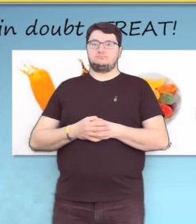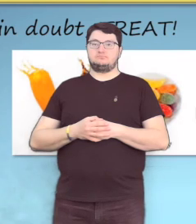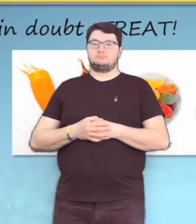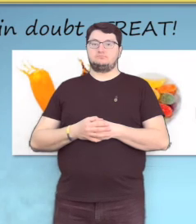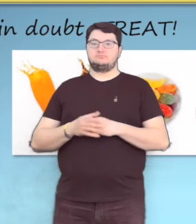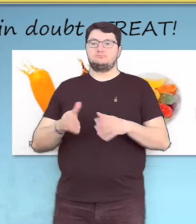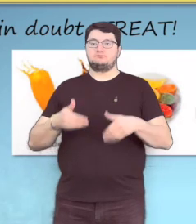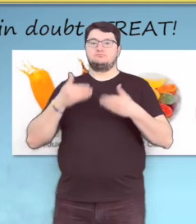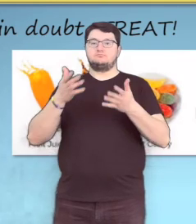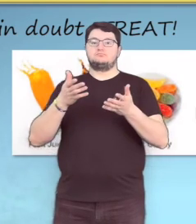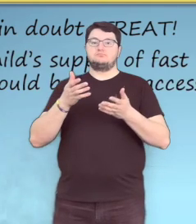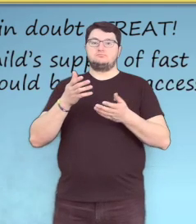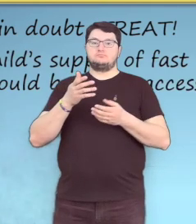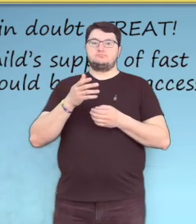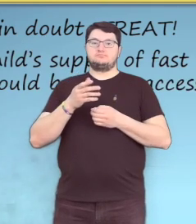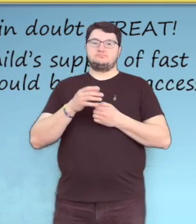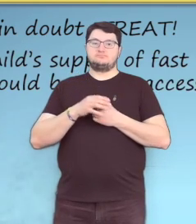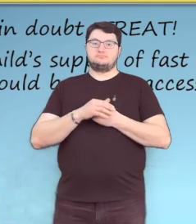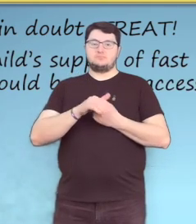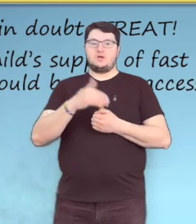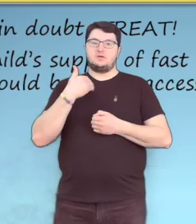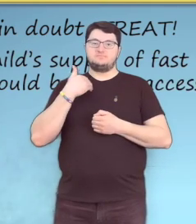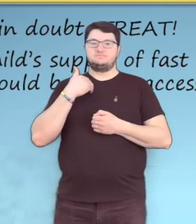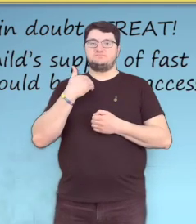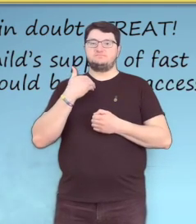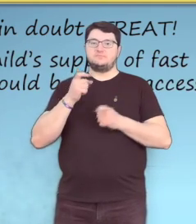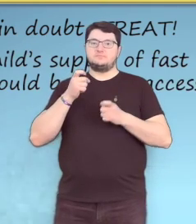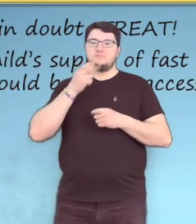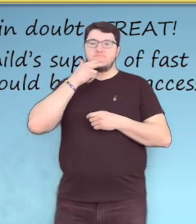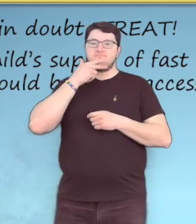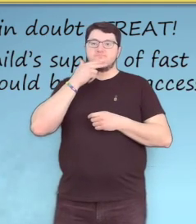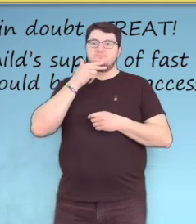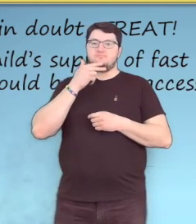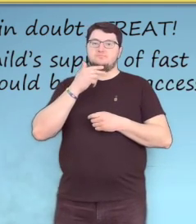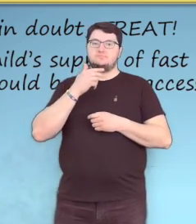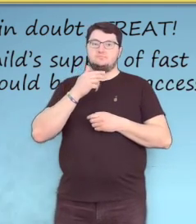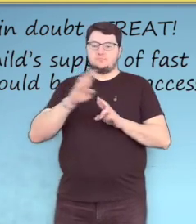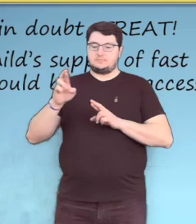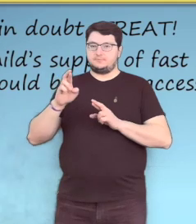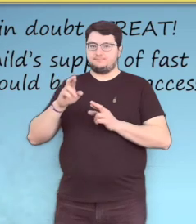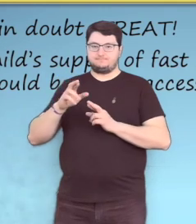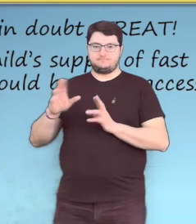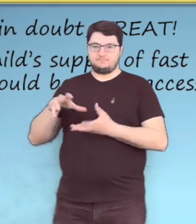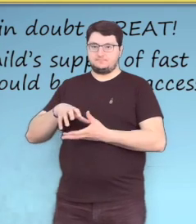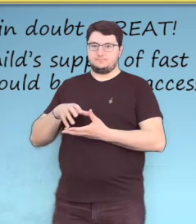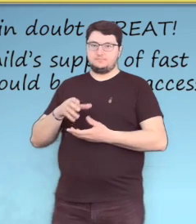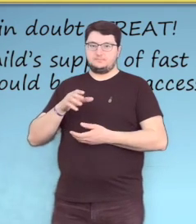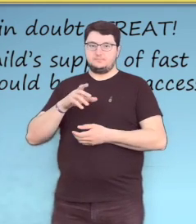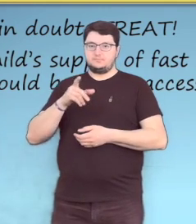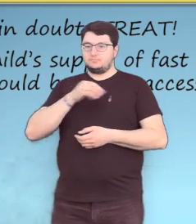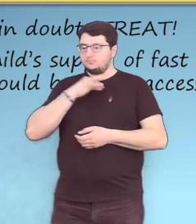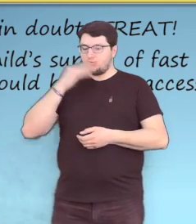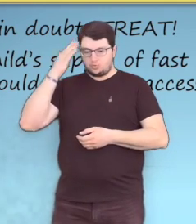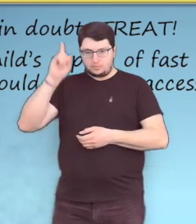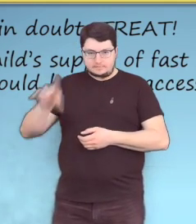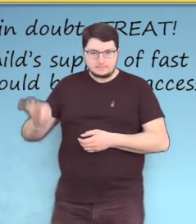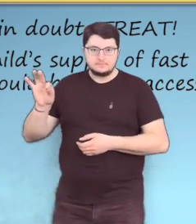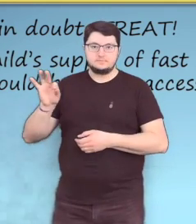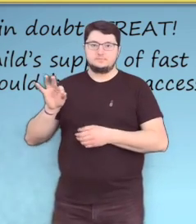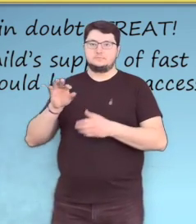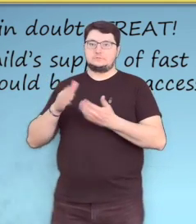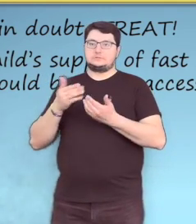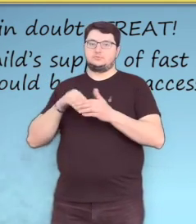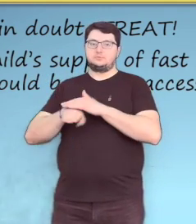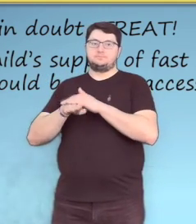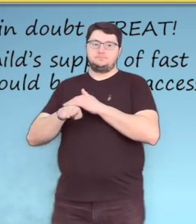It is recommended that the child's supply of fast-acting sugars is easily accessible, and staff know where it is